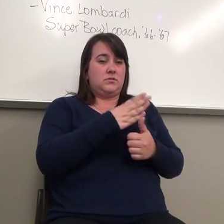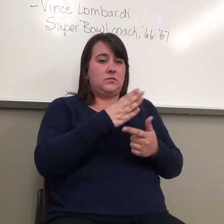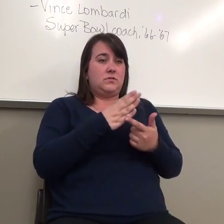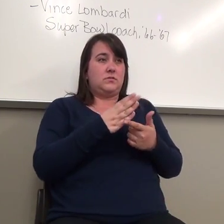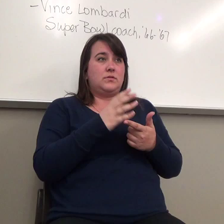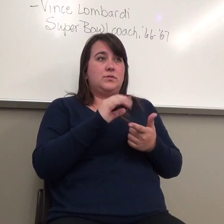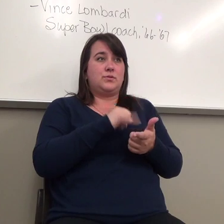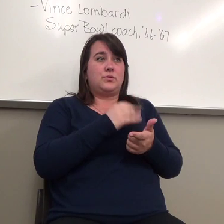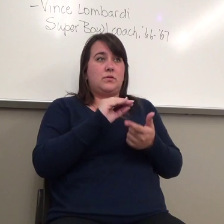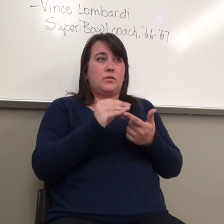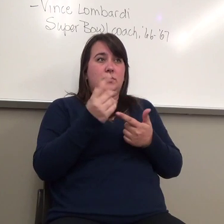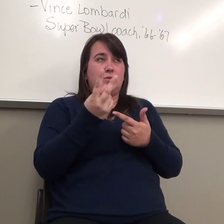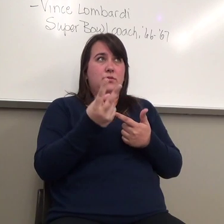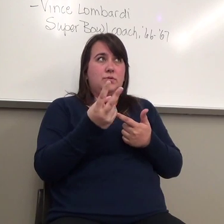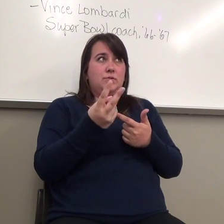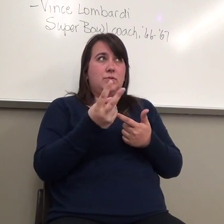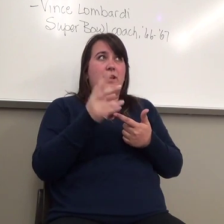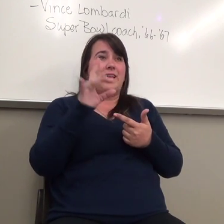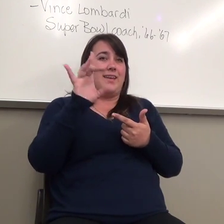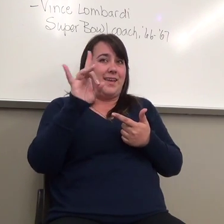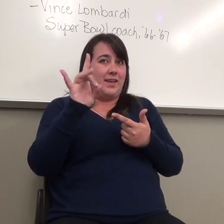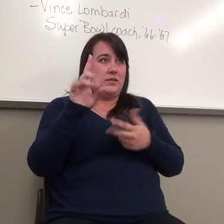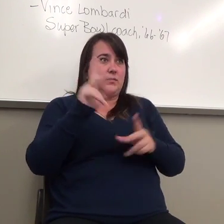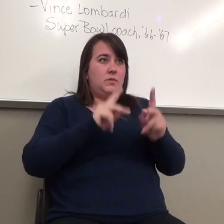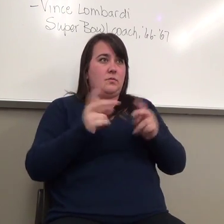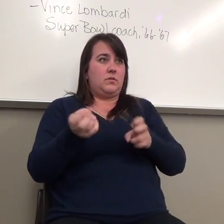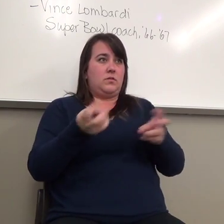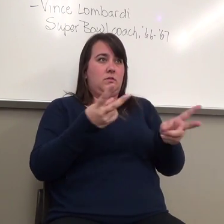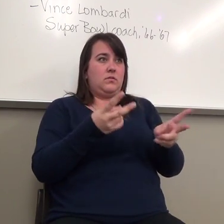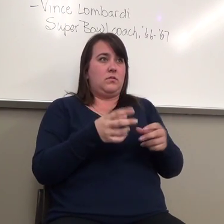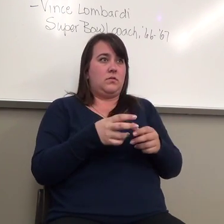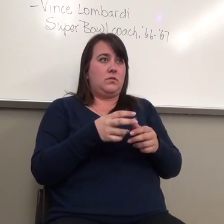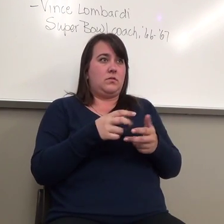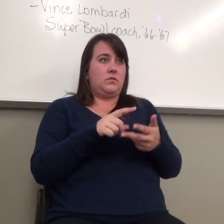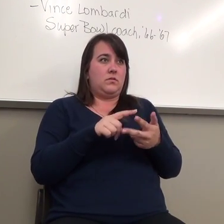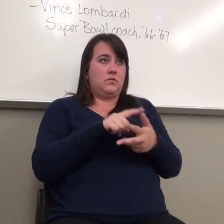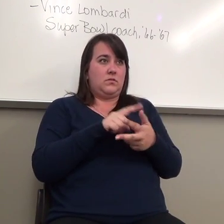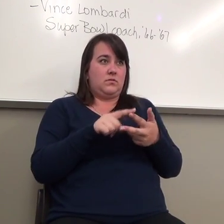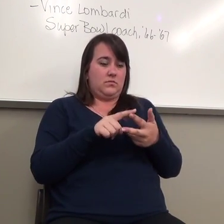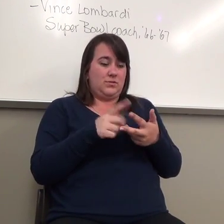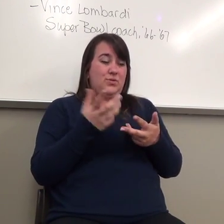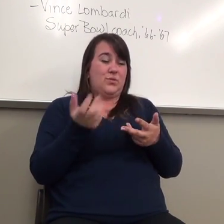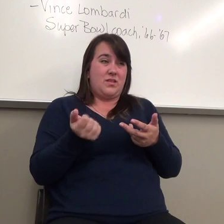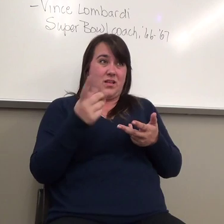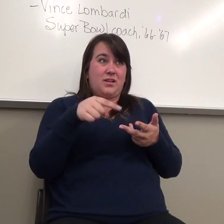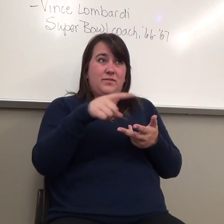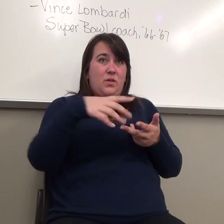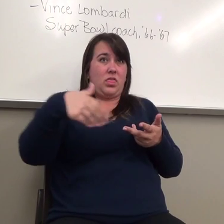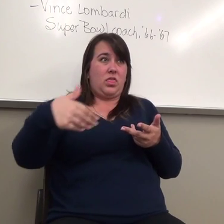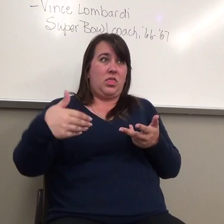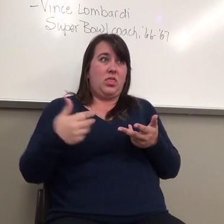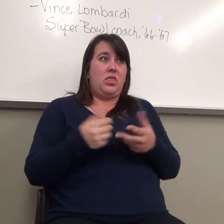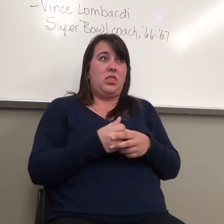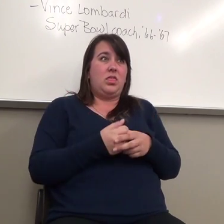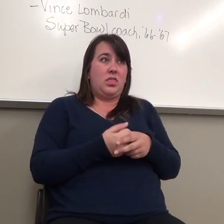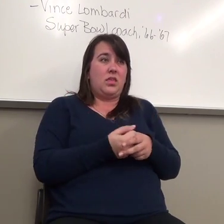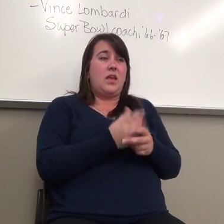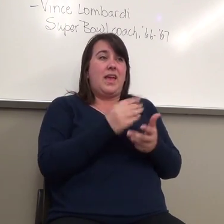people, oops, I'm sorry, 8 people who had put the second journal up. So a lot of people, and then you also need to do this one